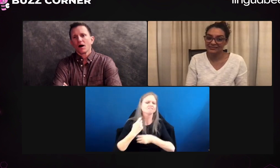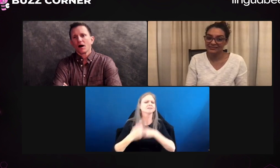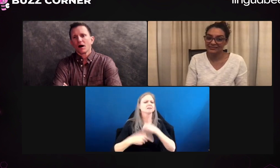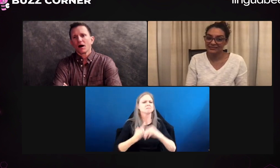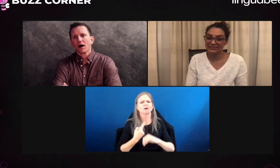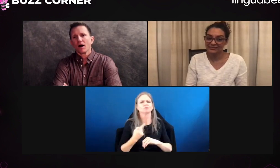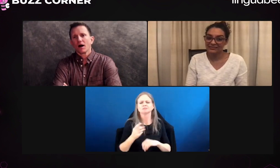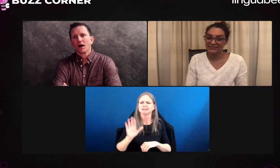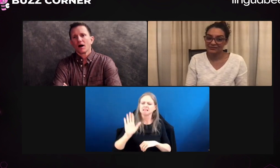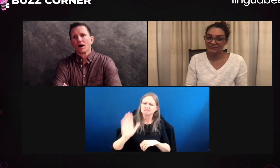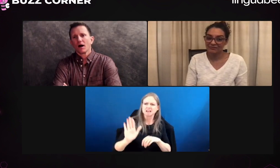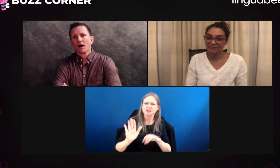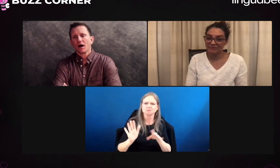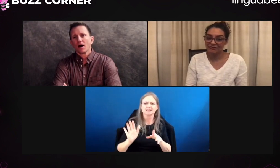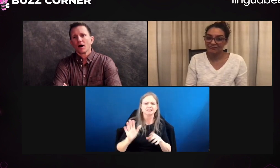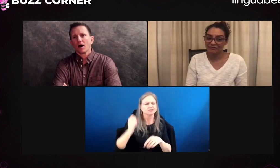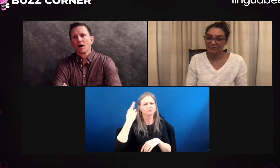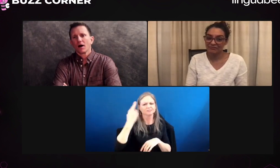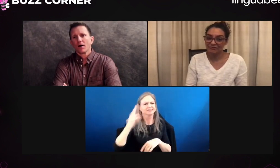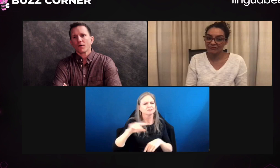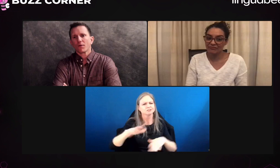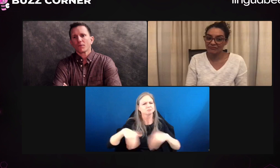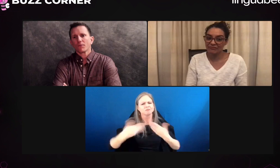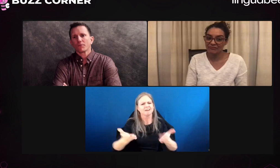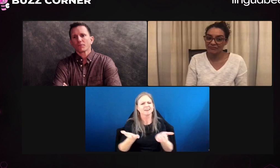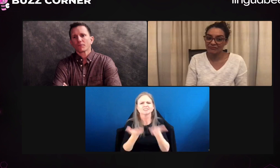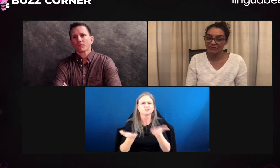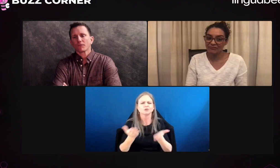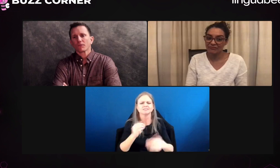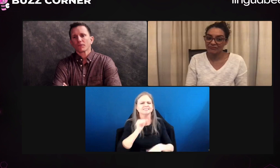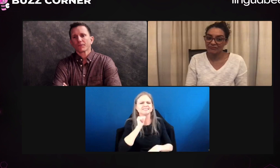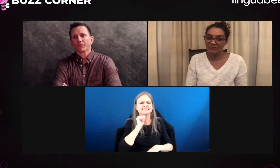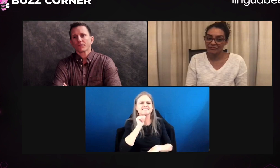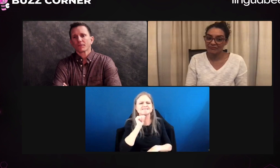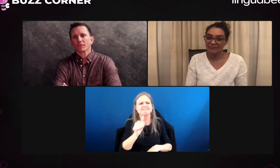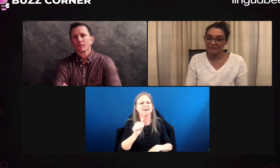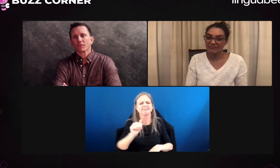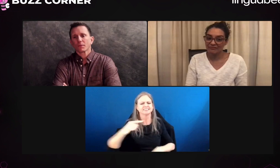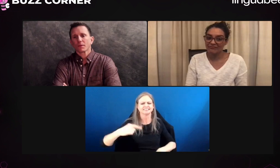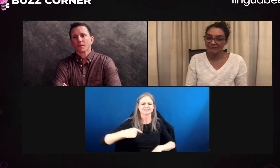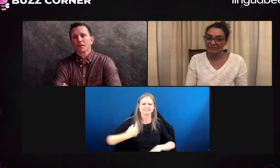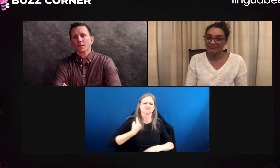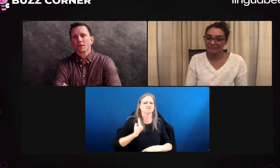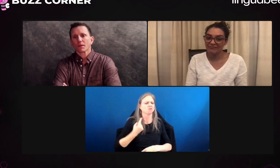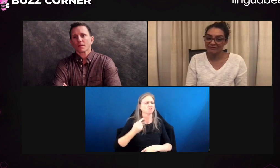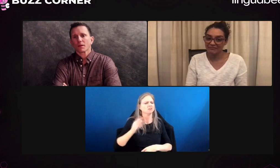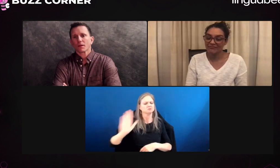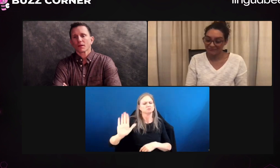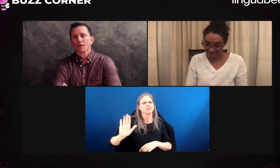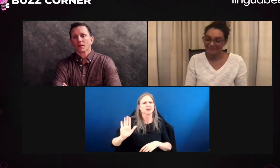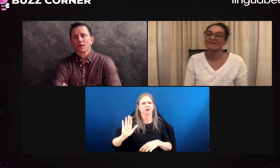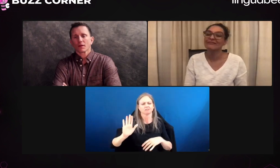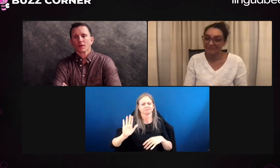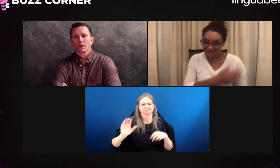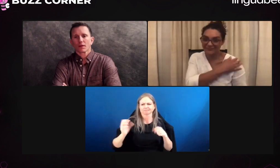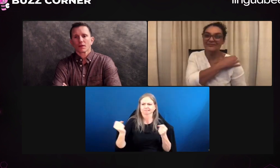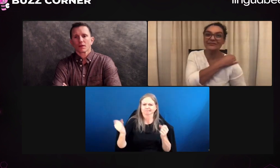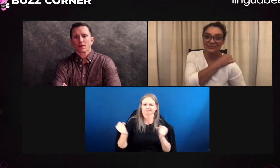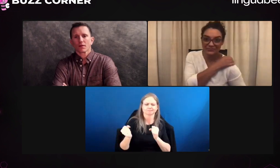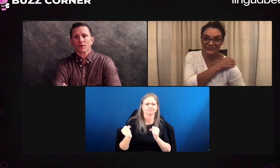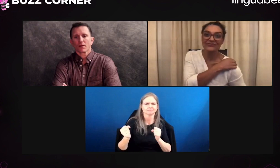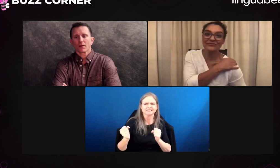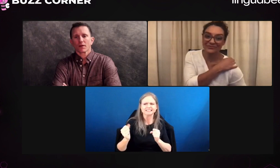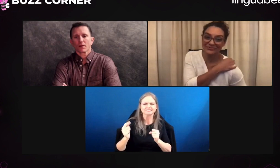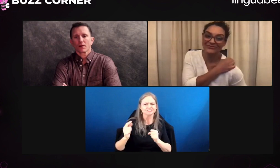It's not where that way I can have complete faith in the process, right? About the service that they're providing. And